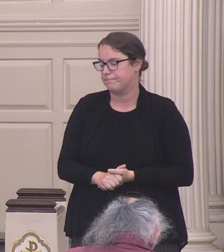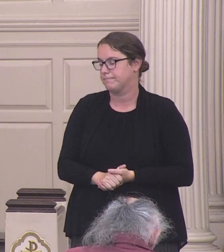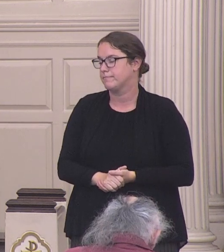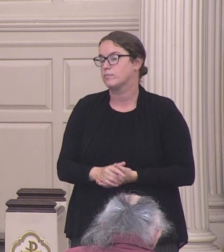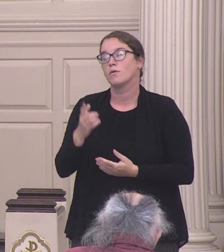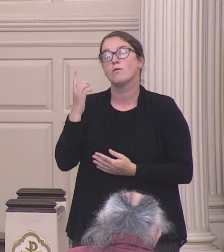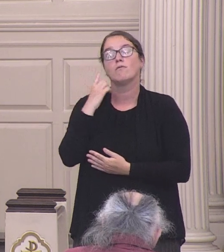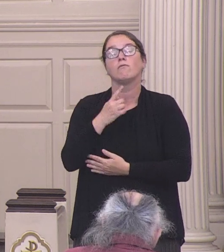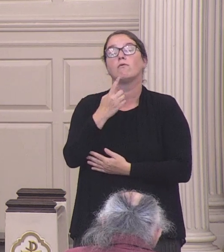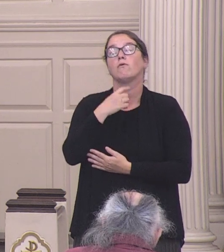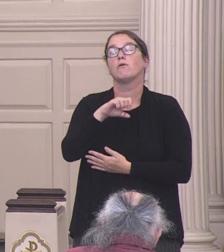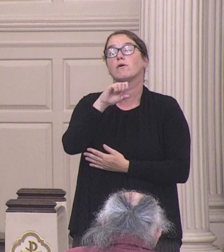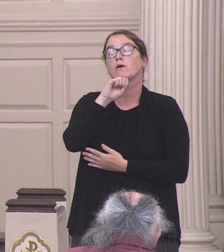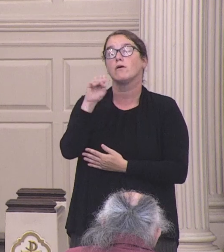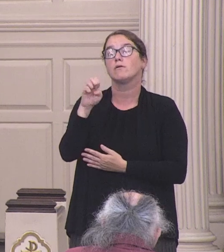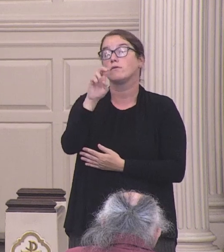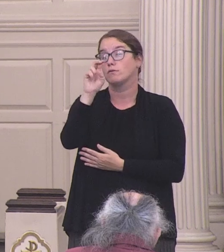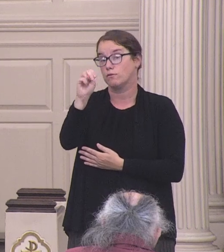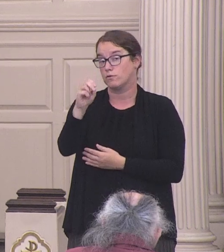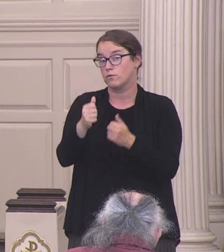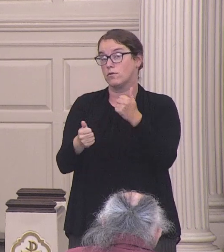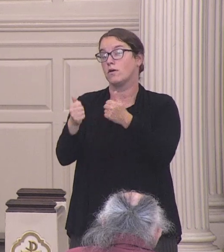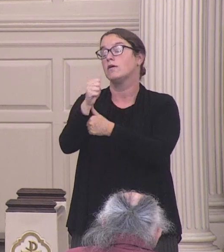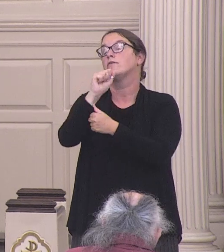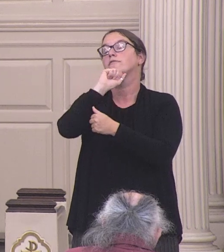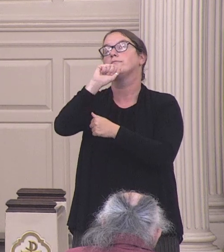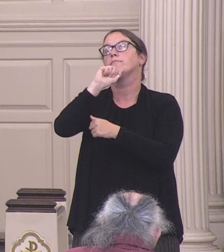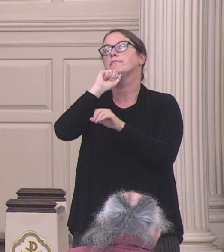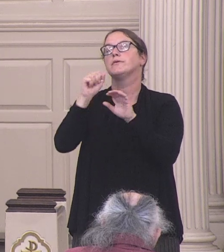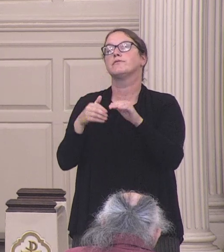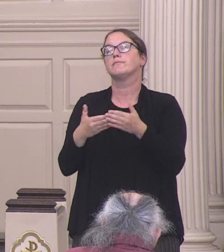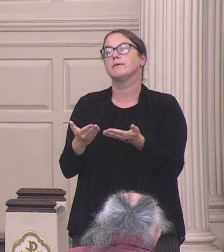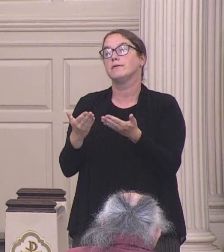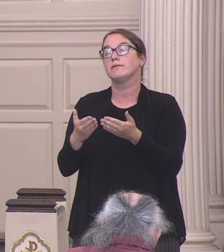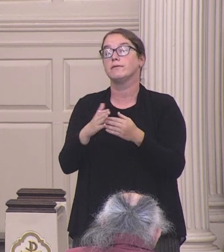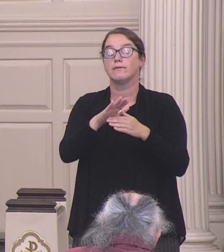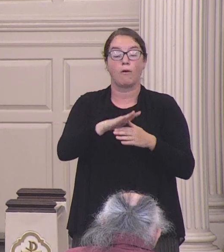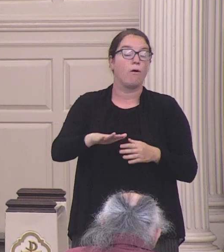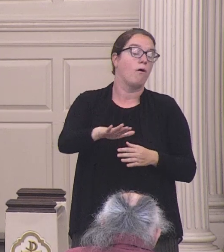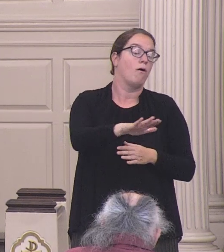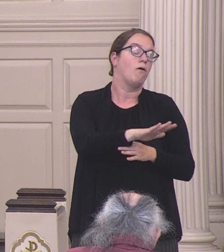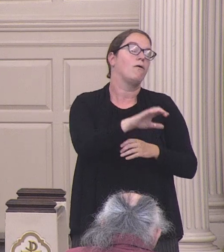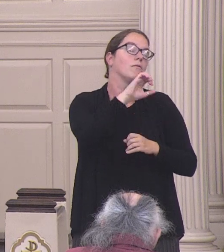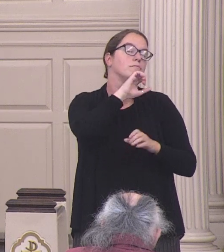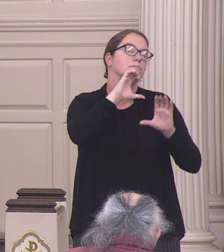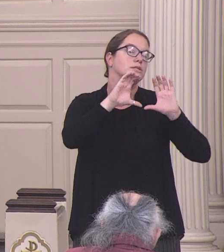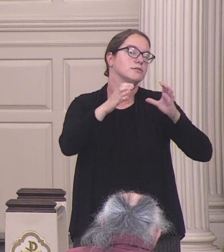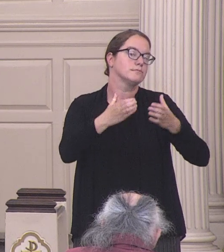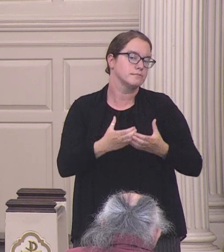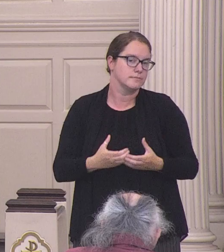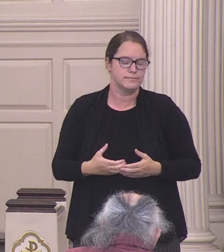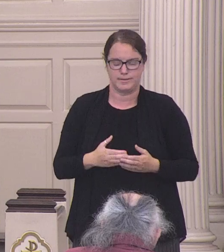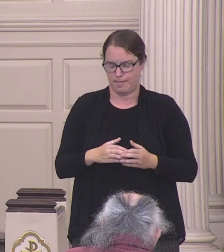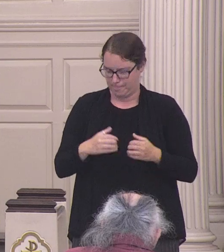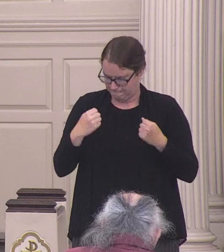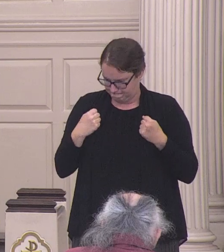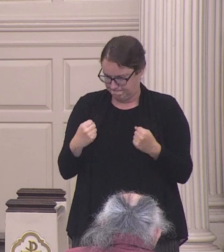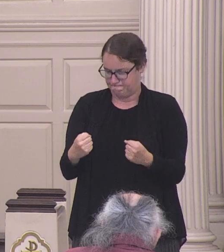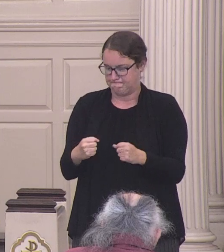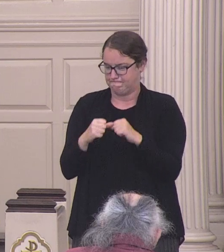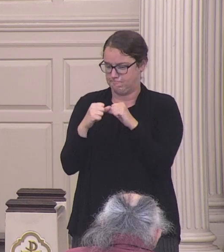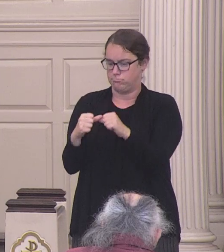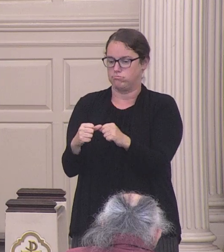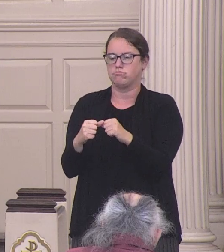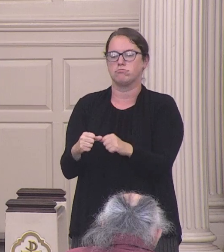For Cardinal Sean, our Archbishop, and all the bishops, that they may exercise their ministry with